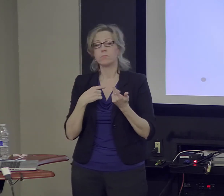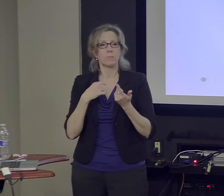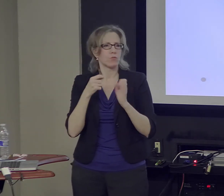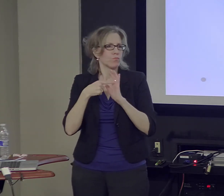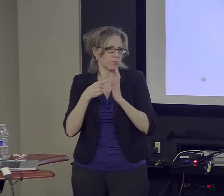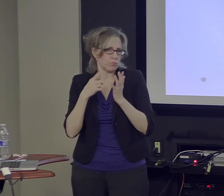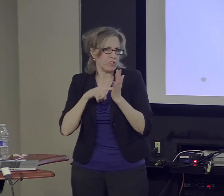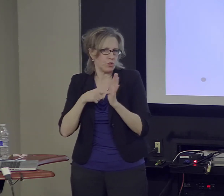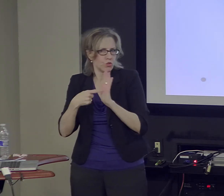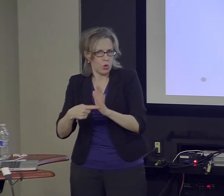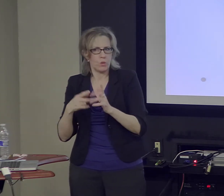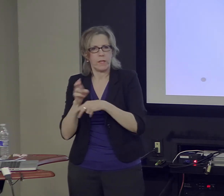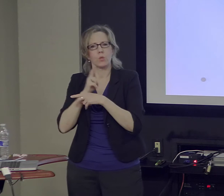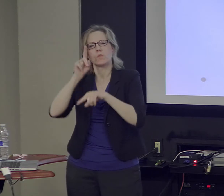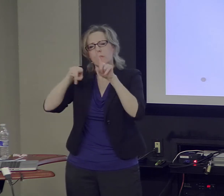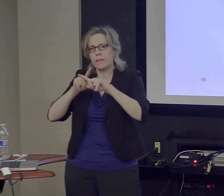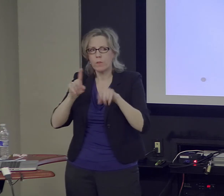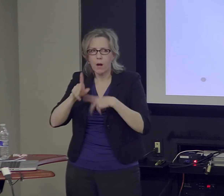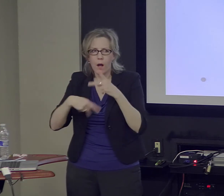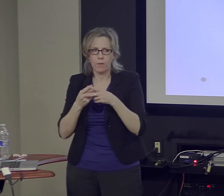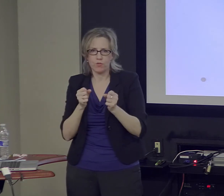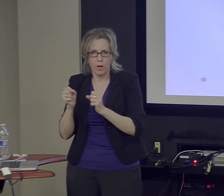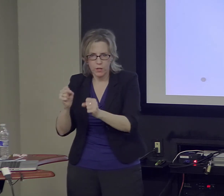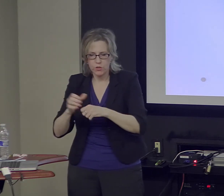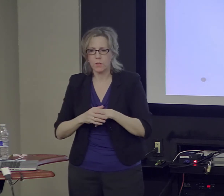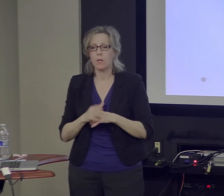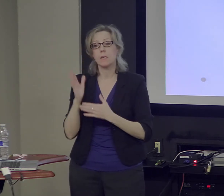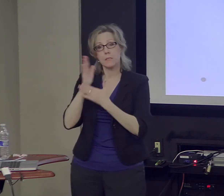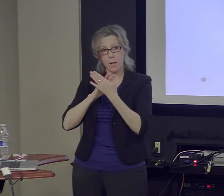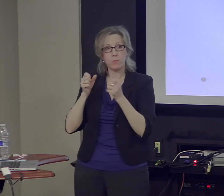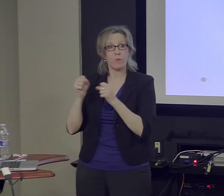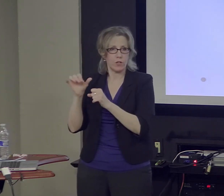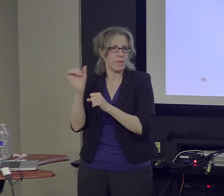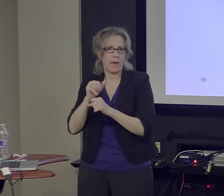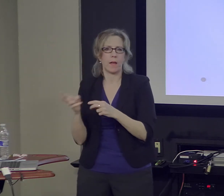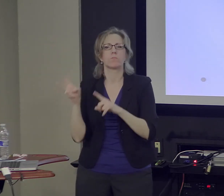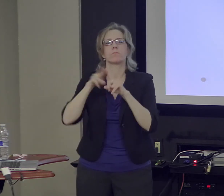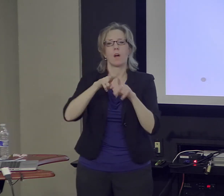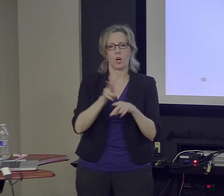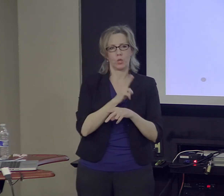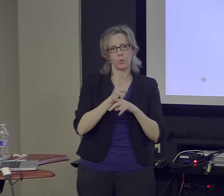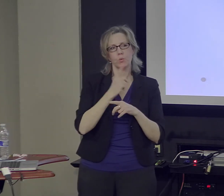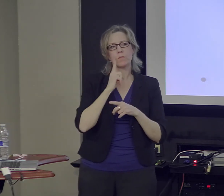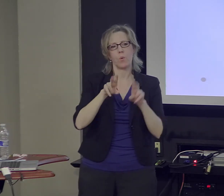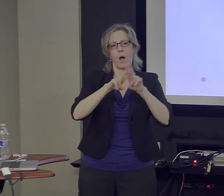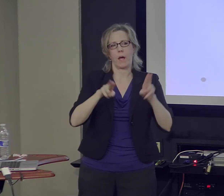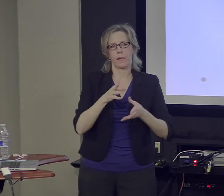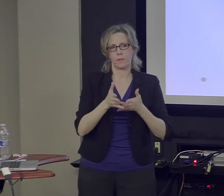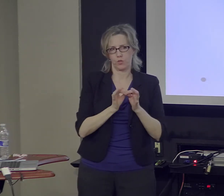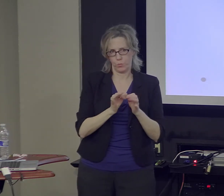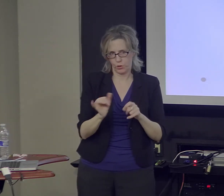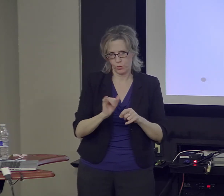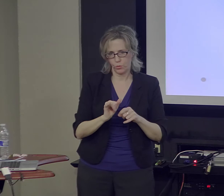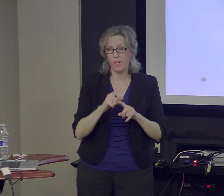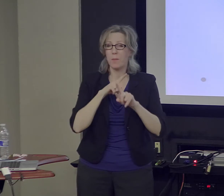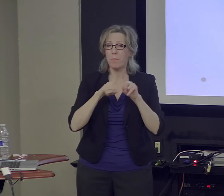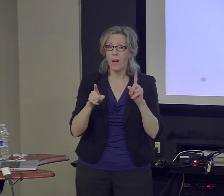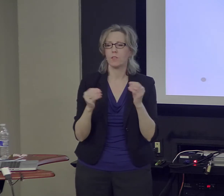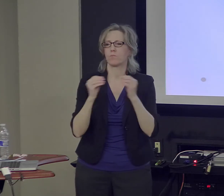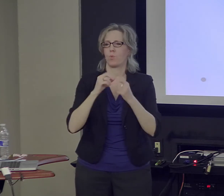in the most natural way, which is between one spoken language and one sign language, that same strategy